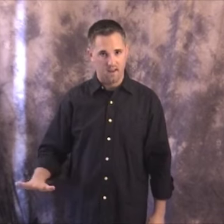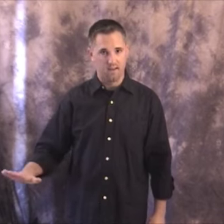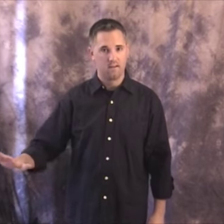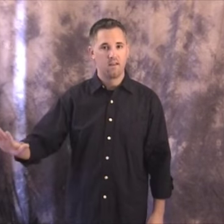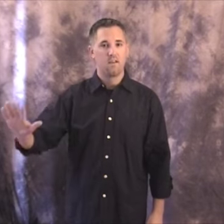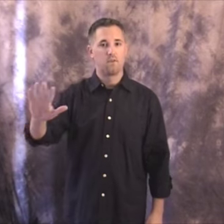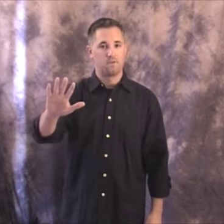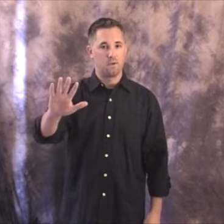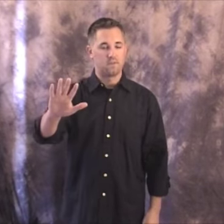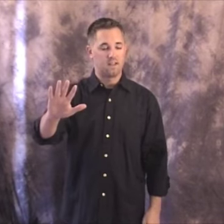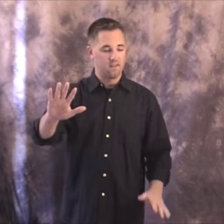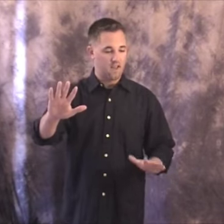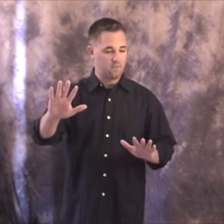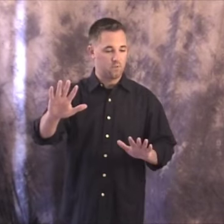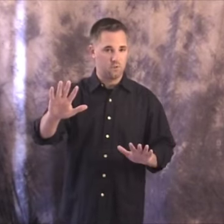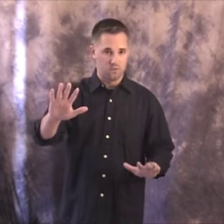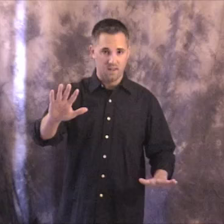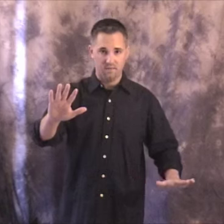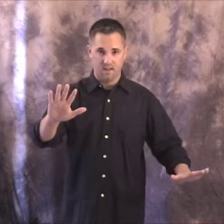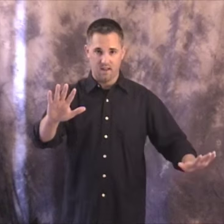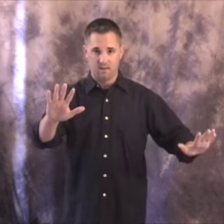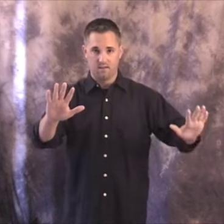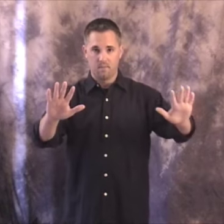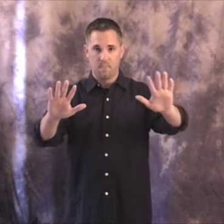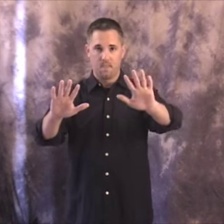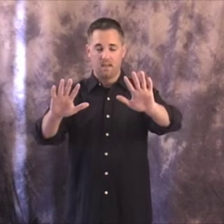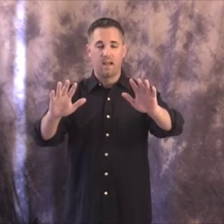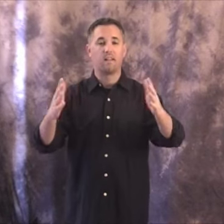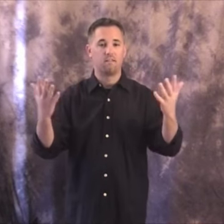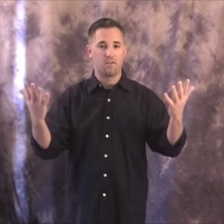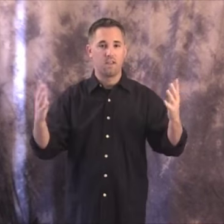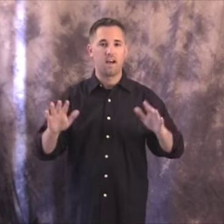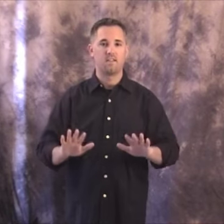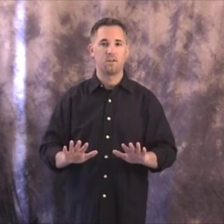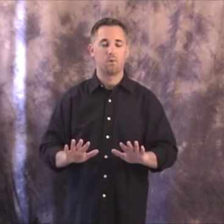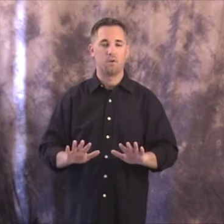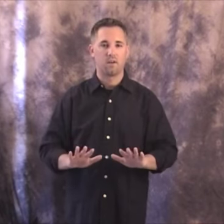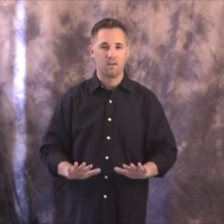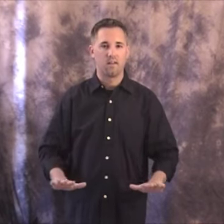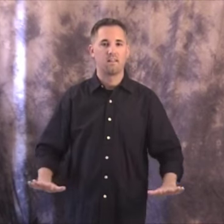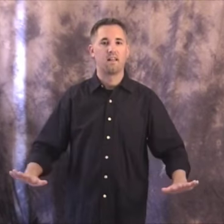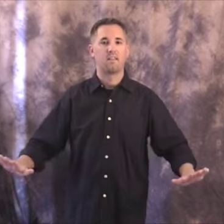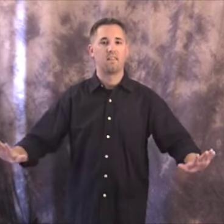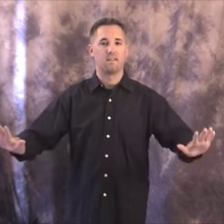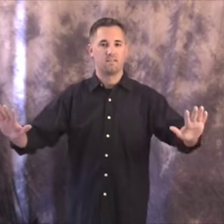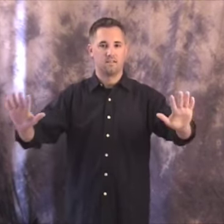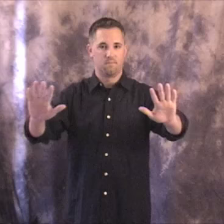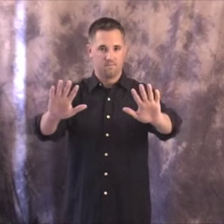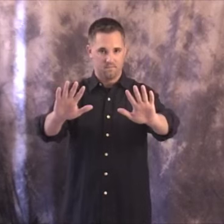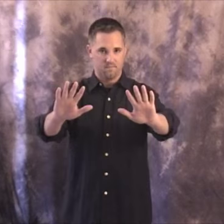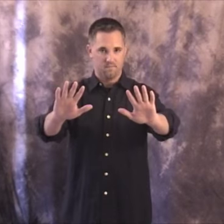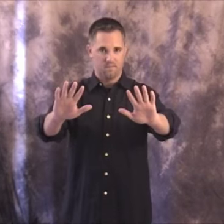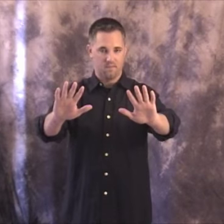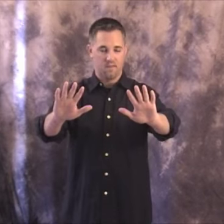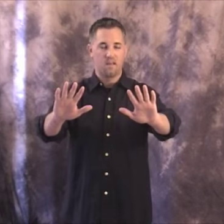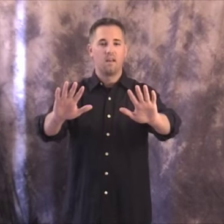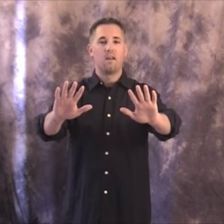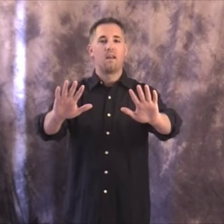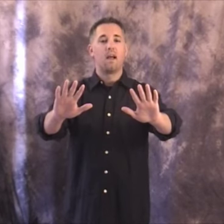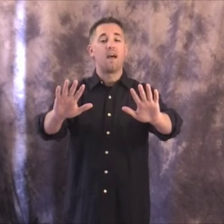hand. Those of you on stage left will use your left hand. And to the audience it will look like this. And